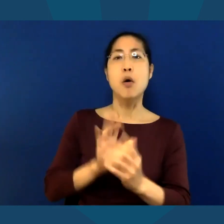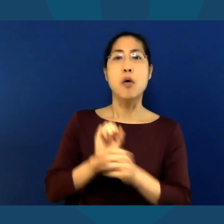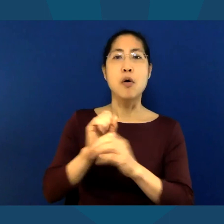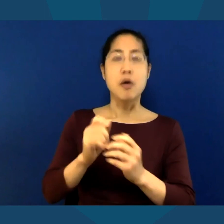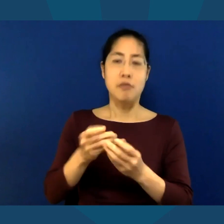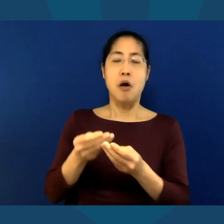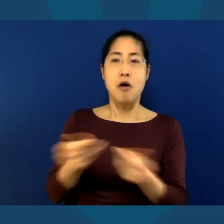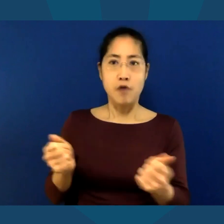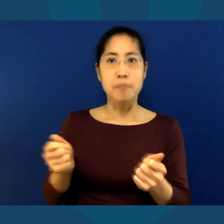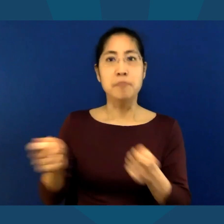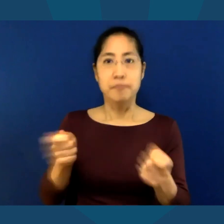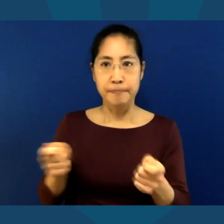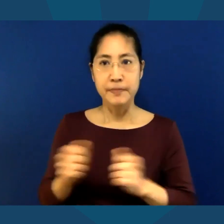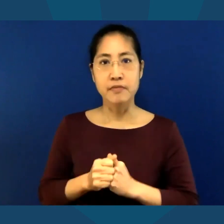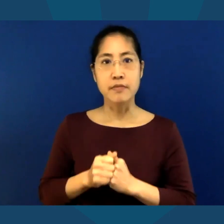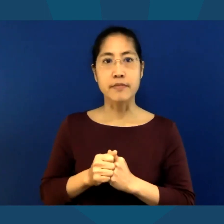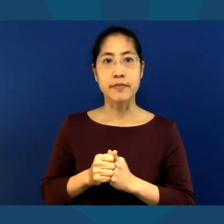face.